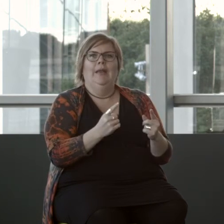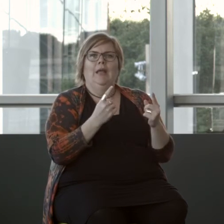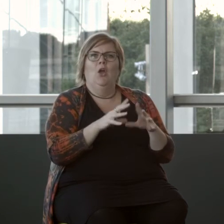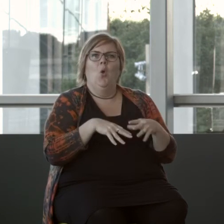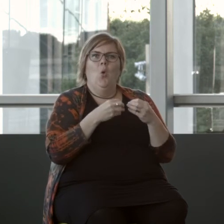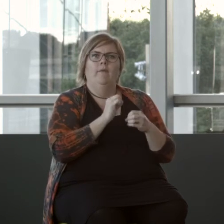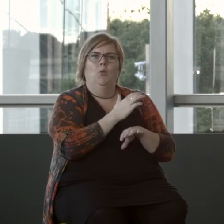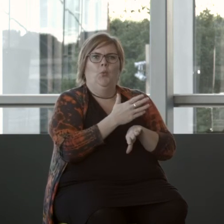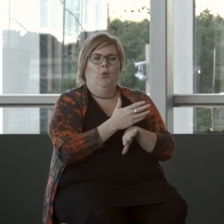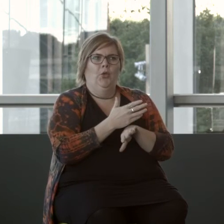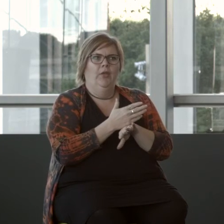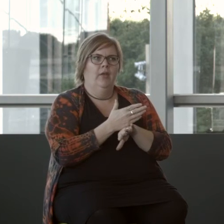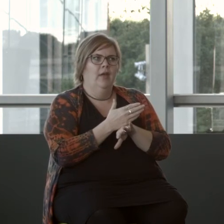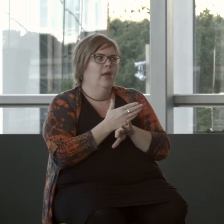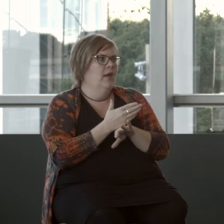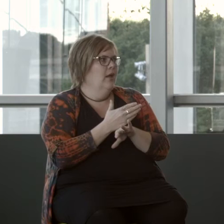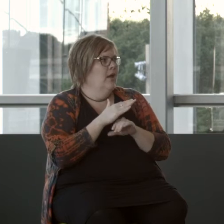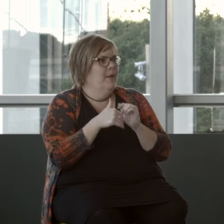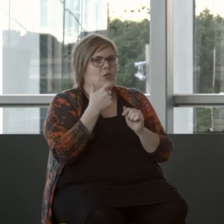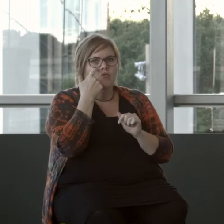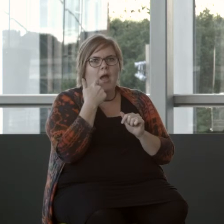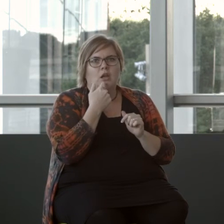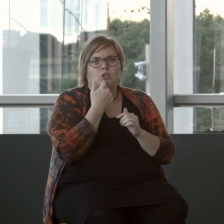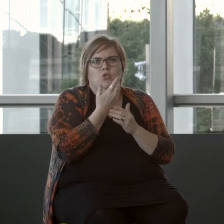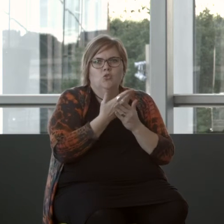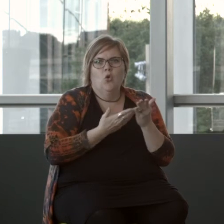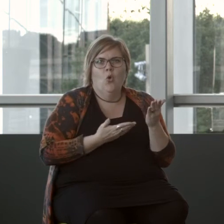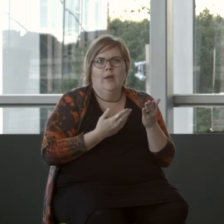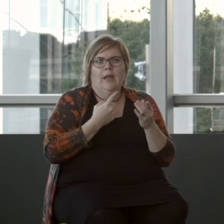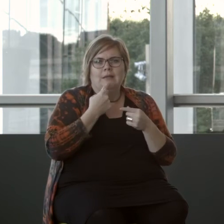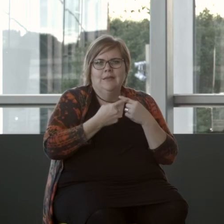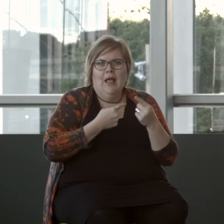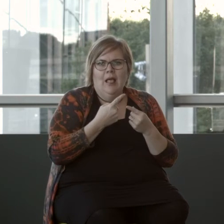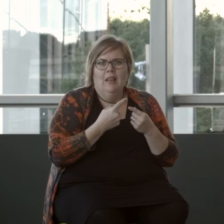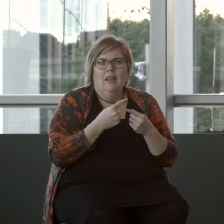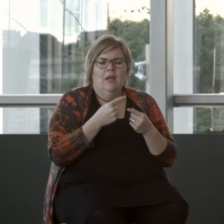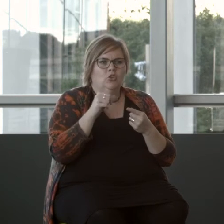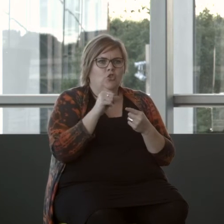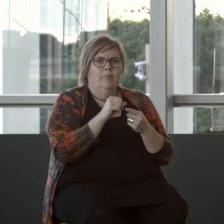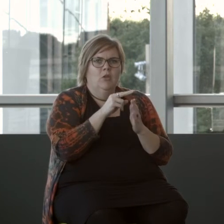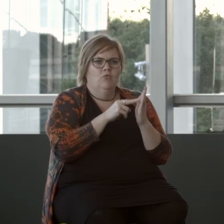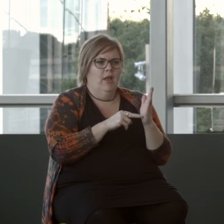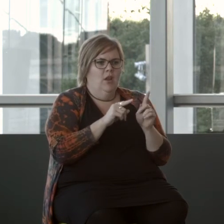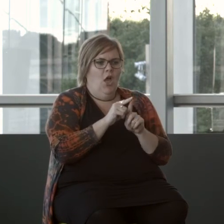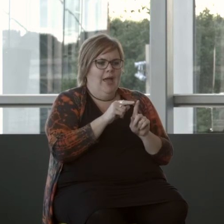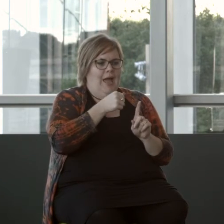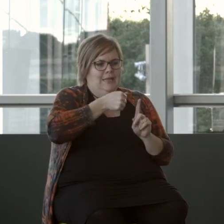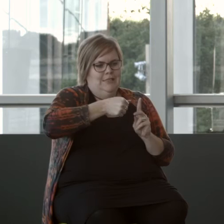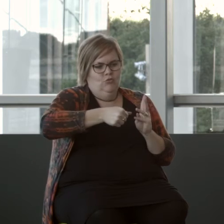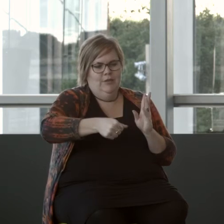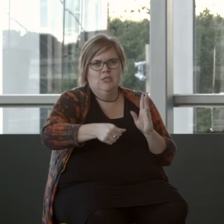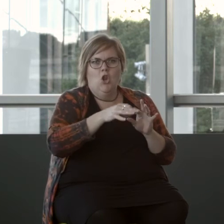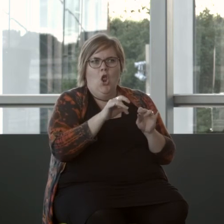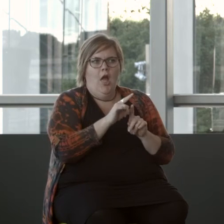work, actually, it's about trying to tell a story, and often it should be read as a series, not as an